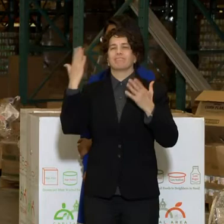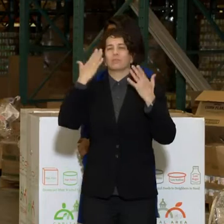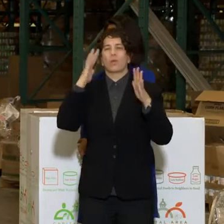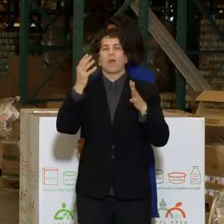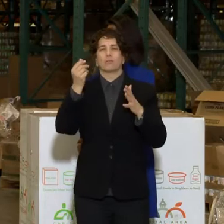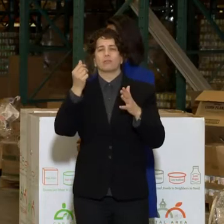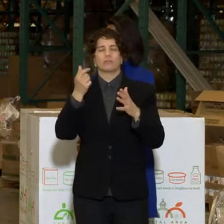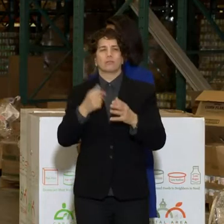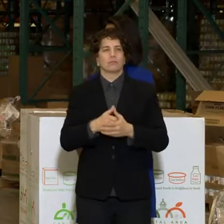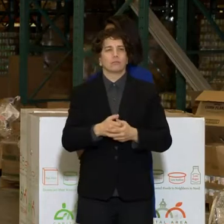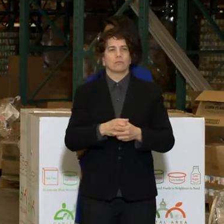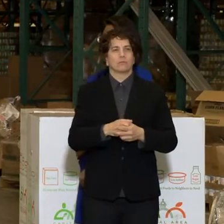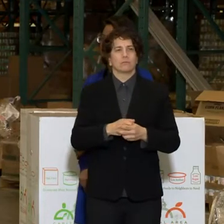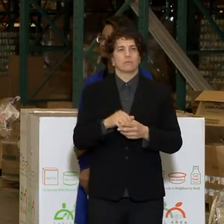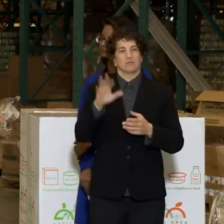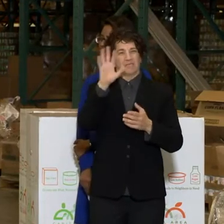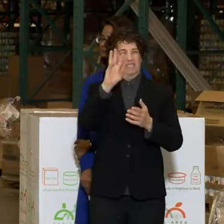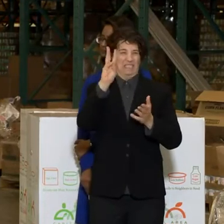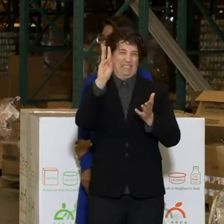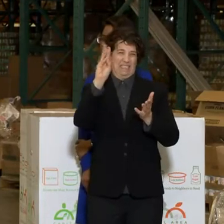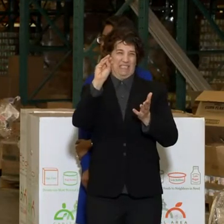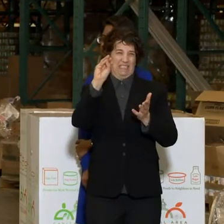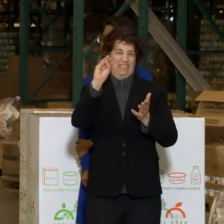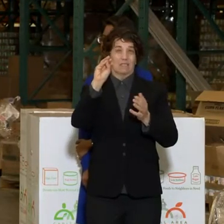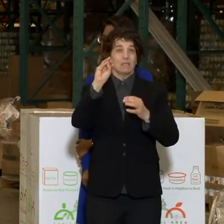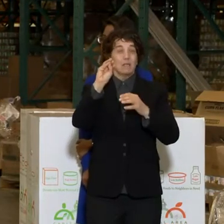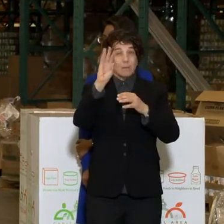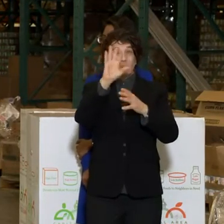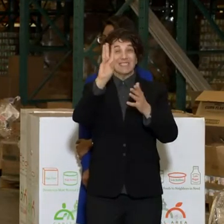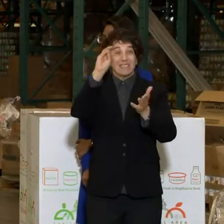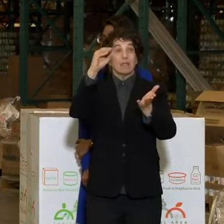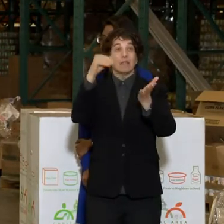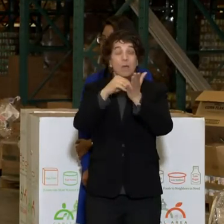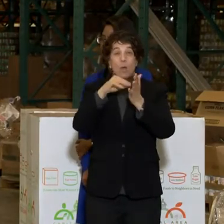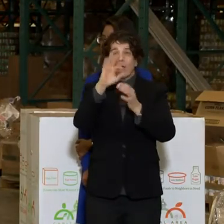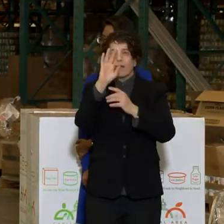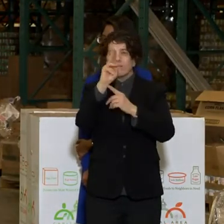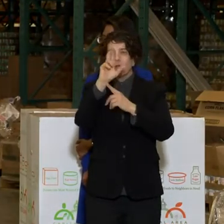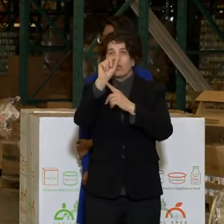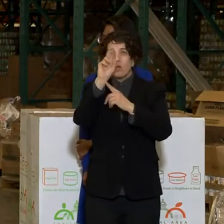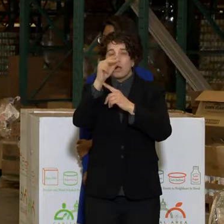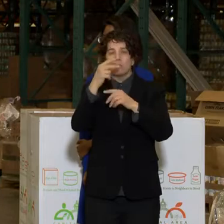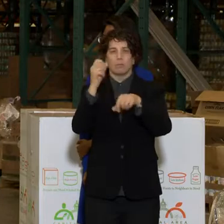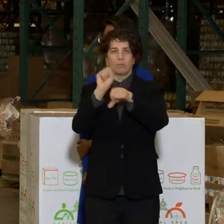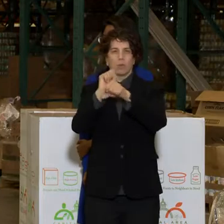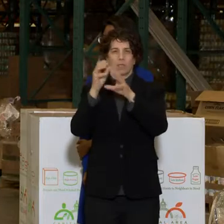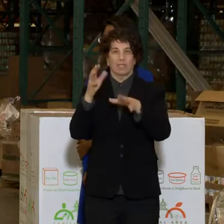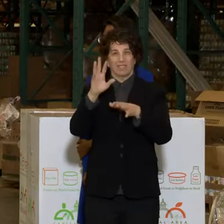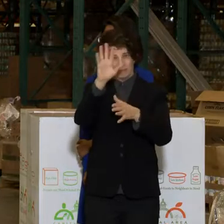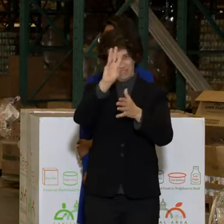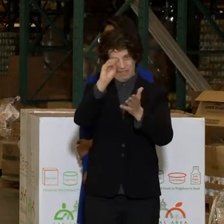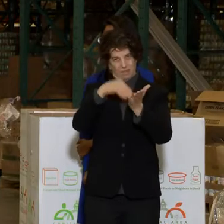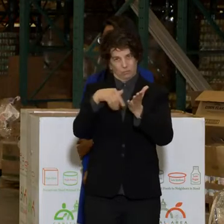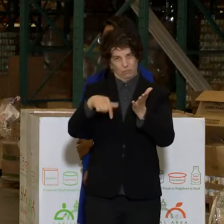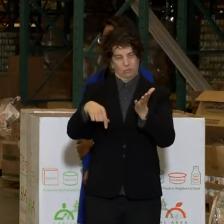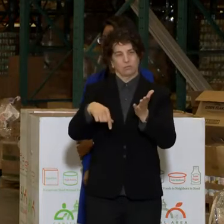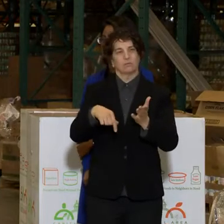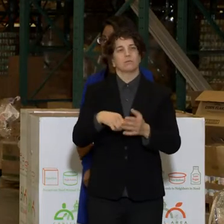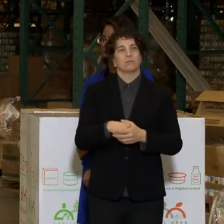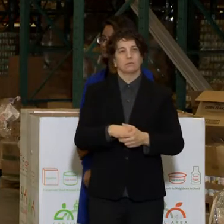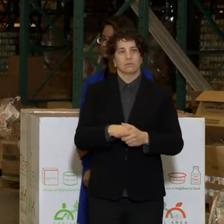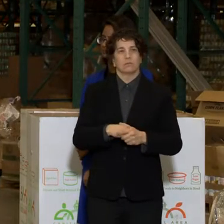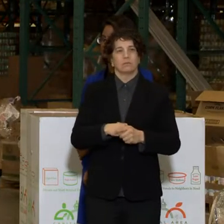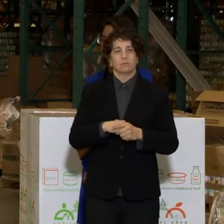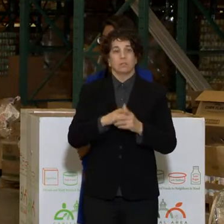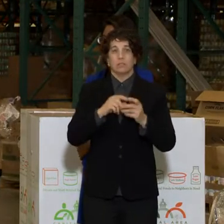60,000 furloughed workers, so we know that there's the potential of several thousand. So we will have that data available